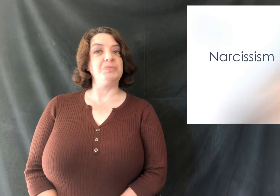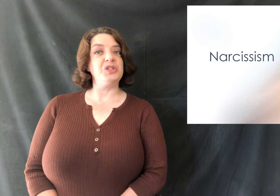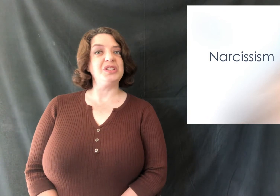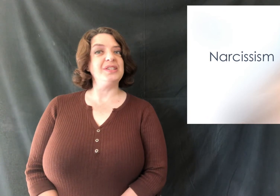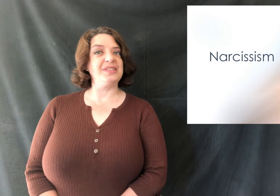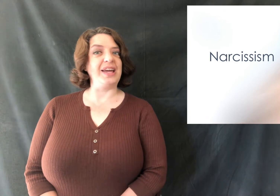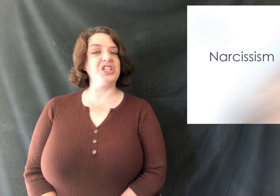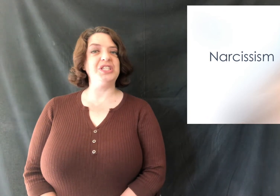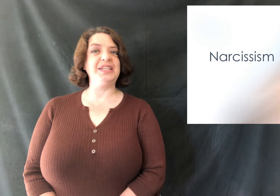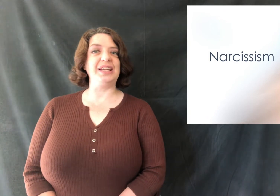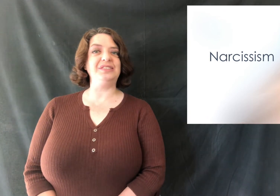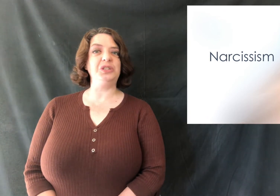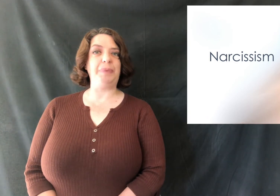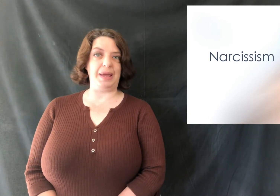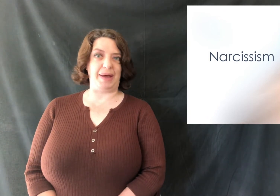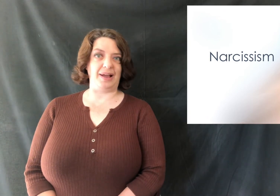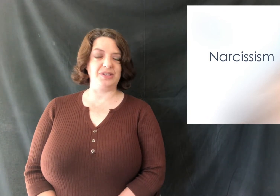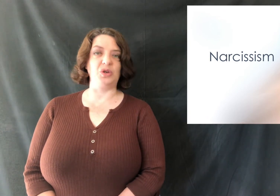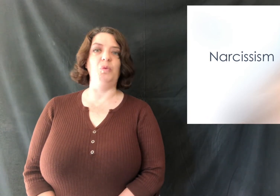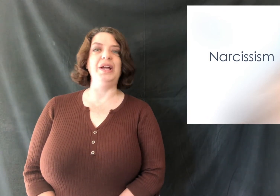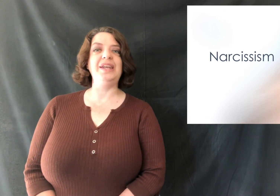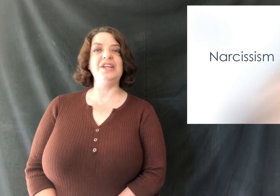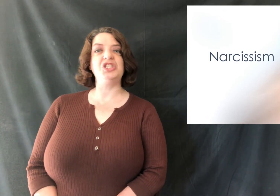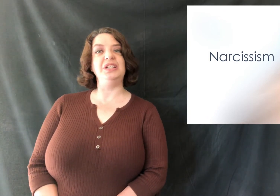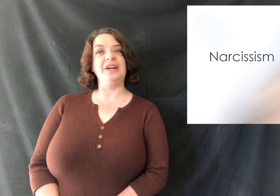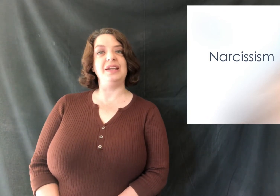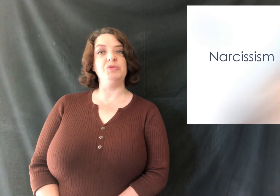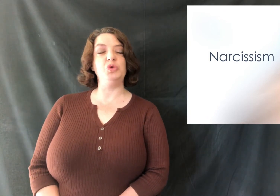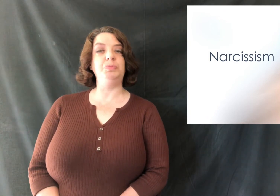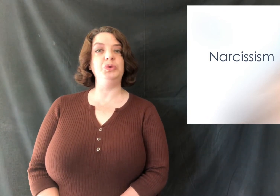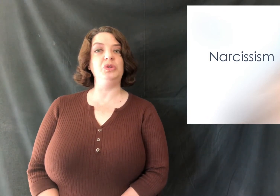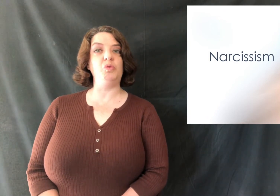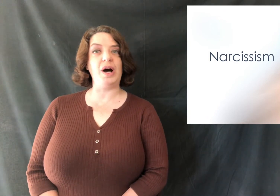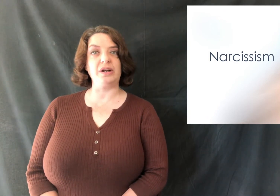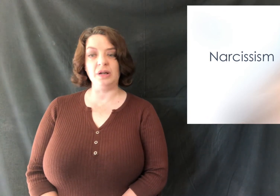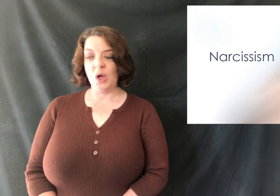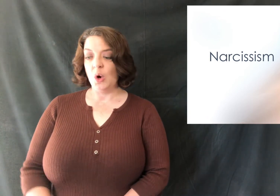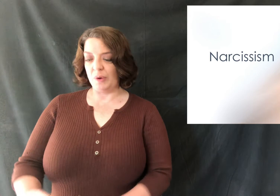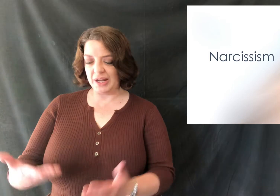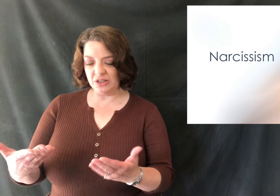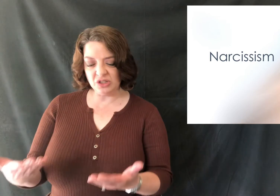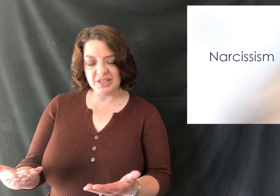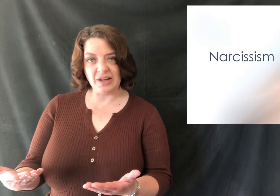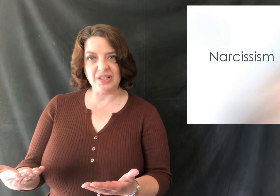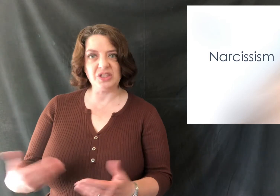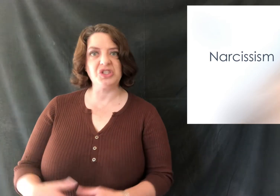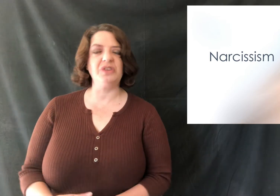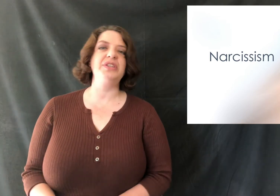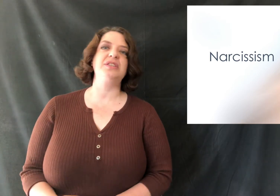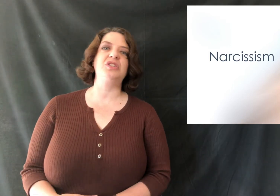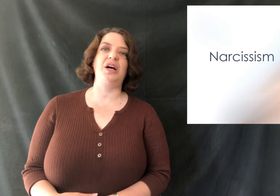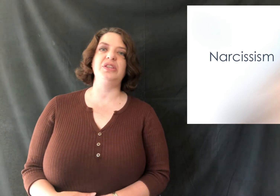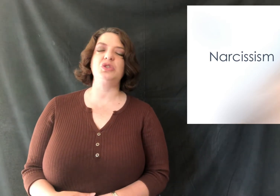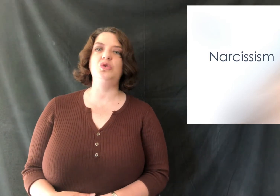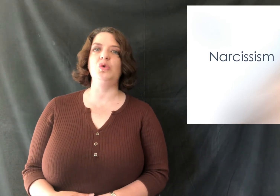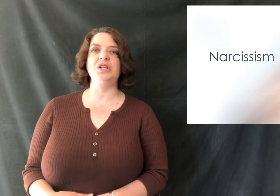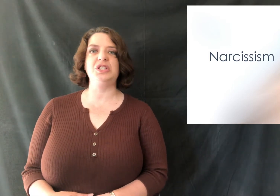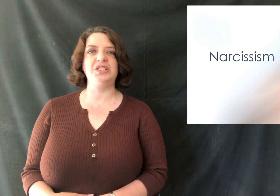retribution, decided she'd get a little payback. So one day she led him to a pool of water where he looked down into the surface and saw this gorgeous young